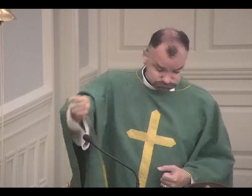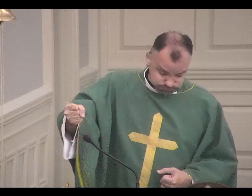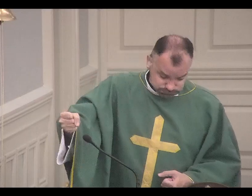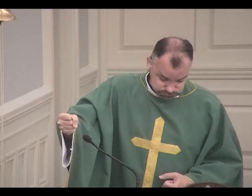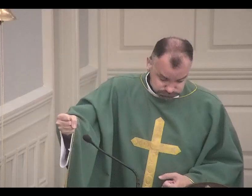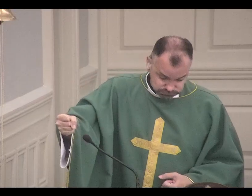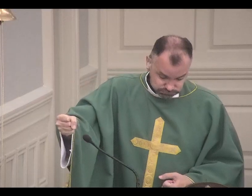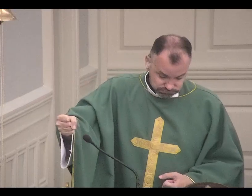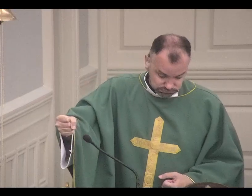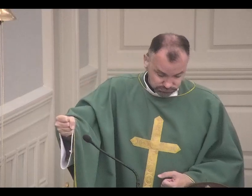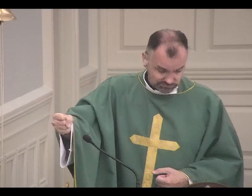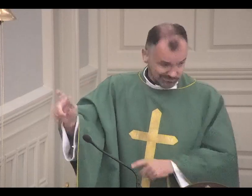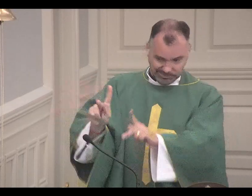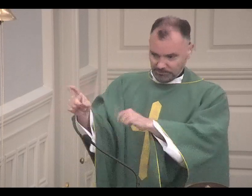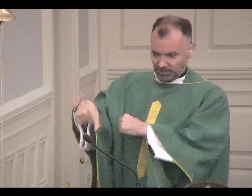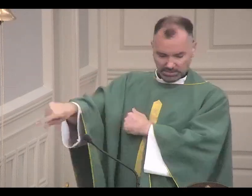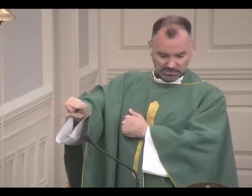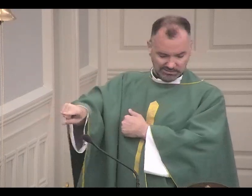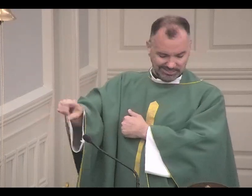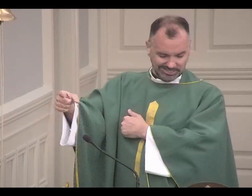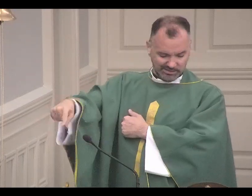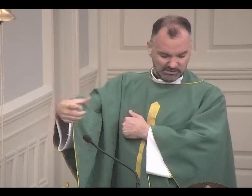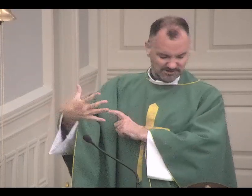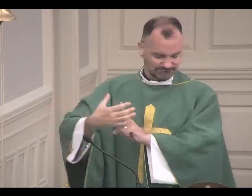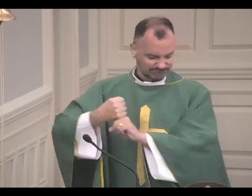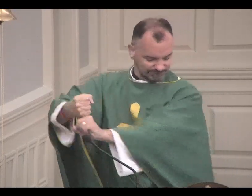And they will kill him.